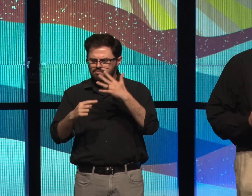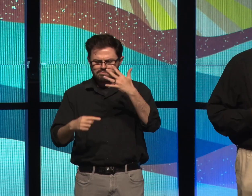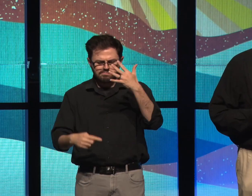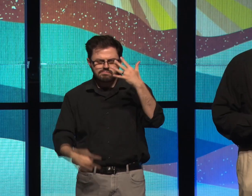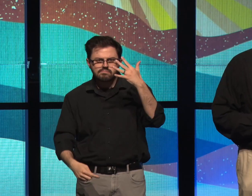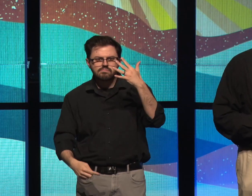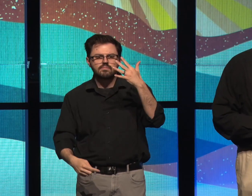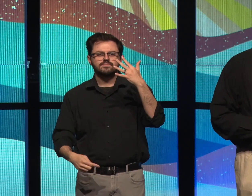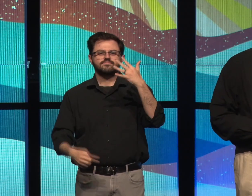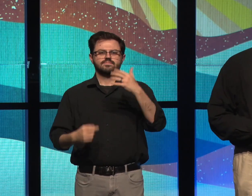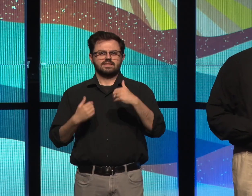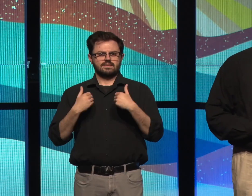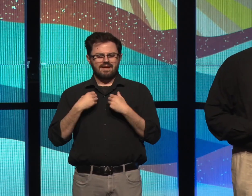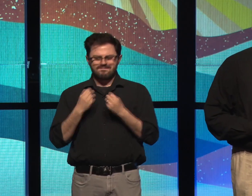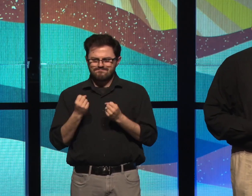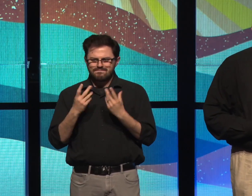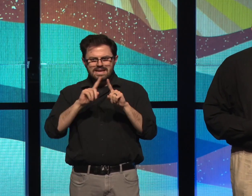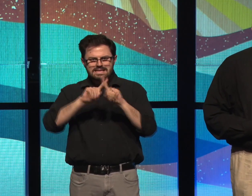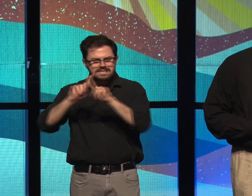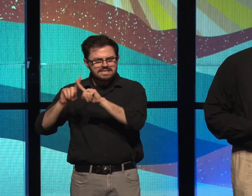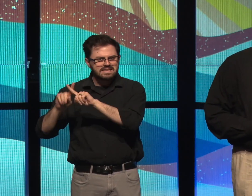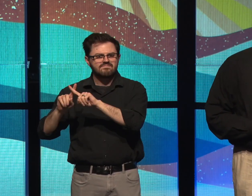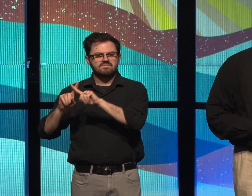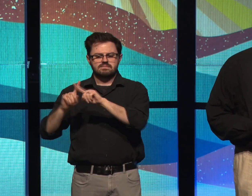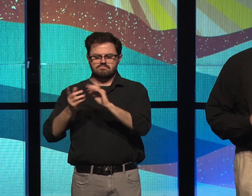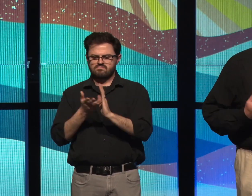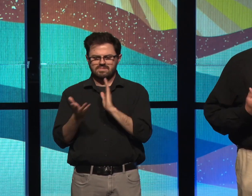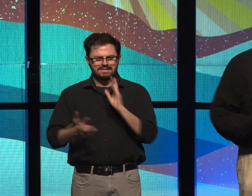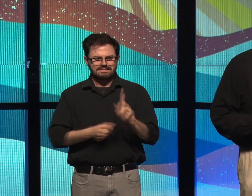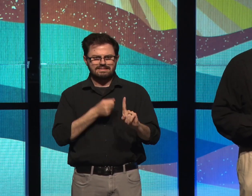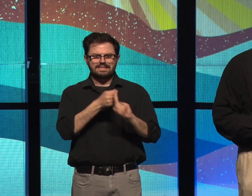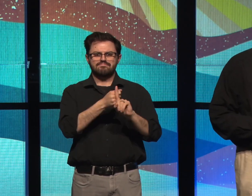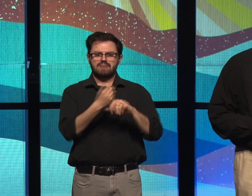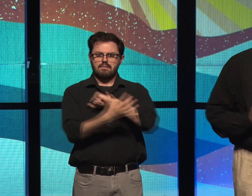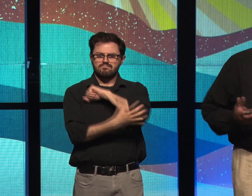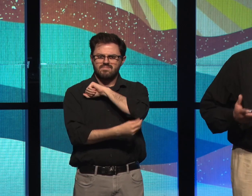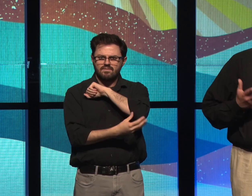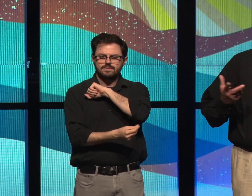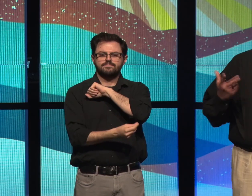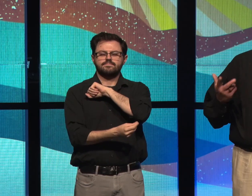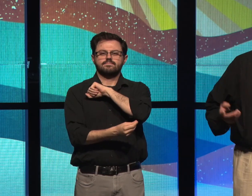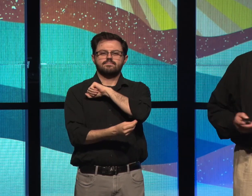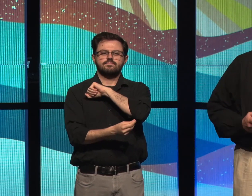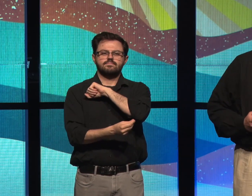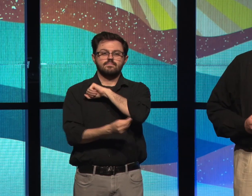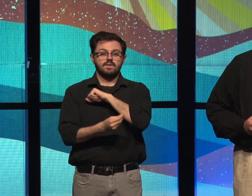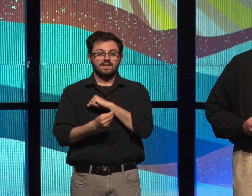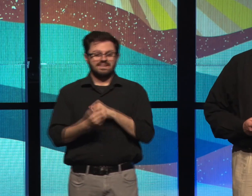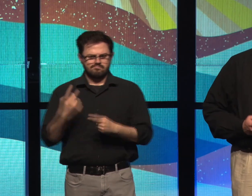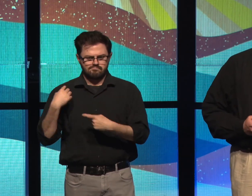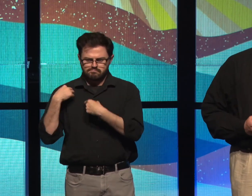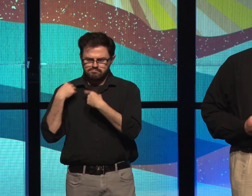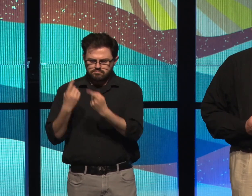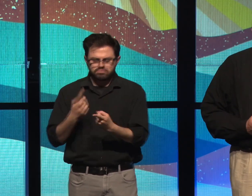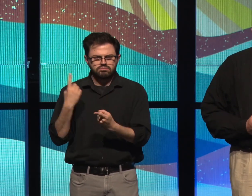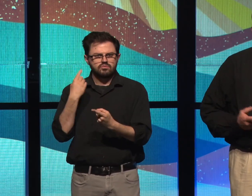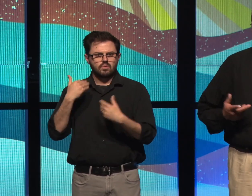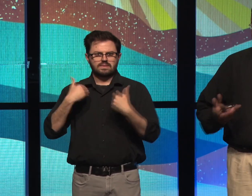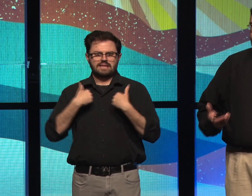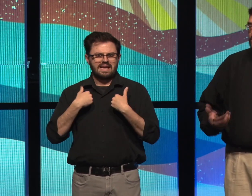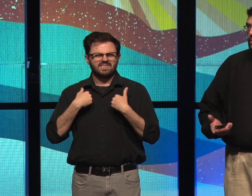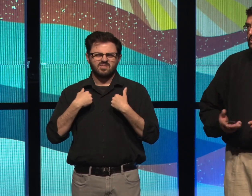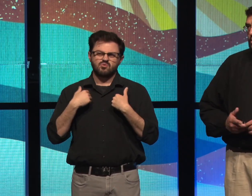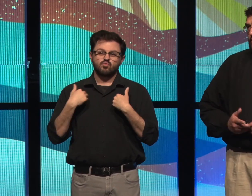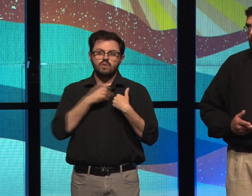are many entry-level points for poverty. Because it's always existed, there is a tendency to accept it.